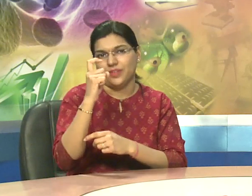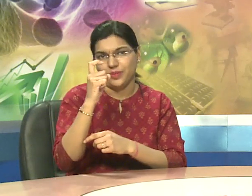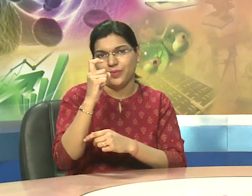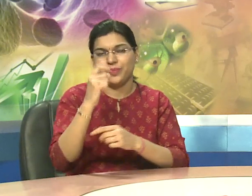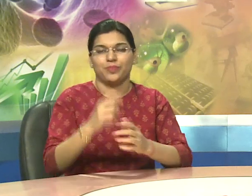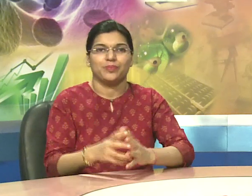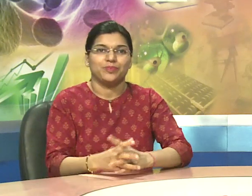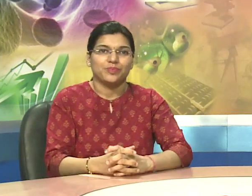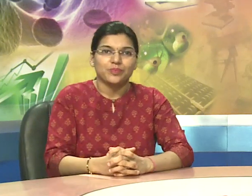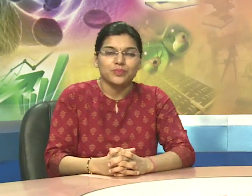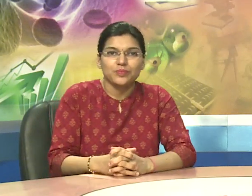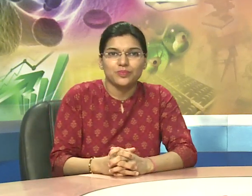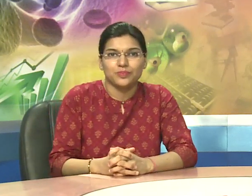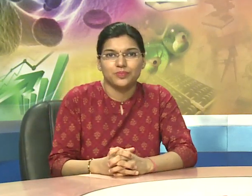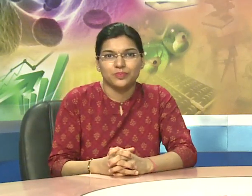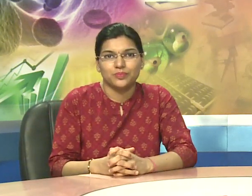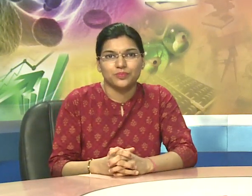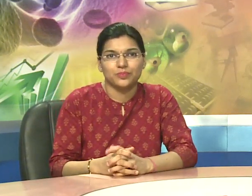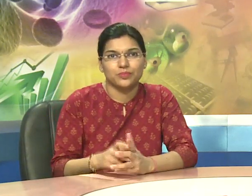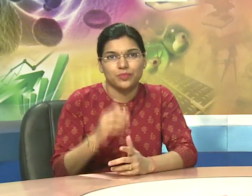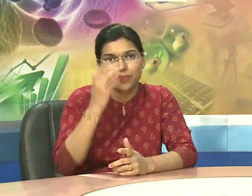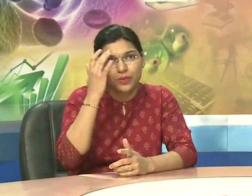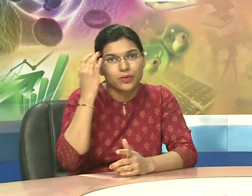facilitate it, but technology can.